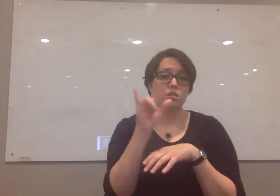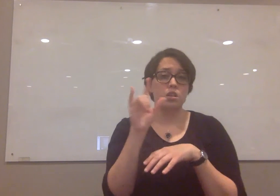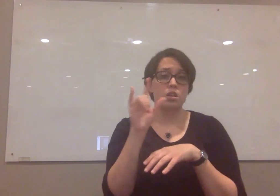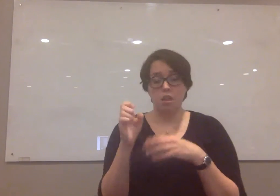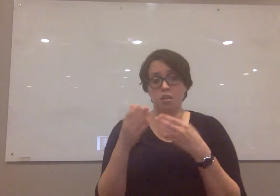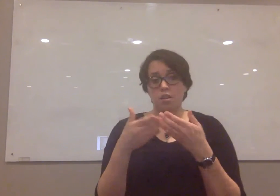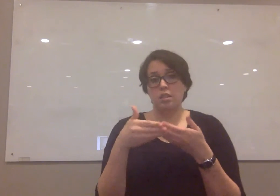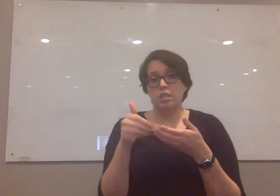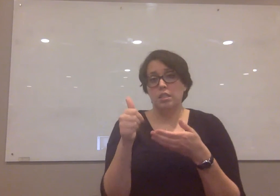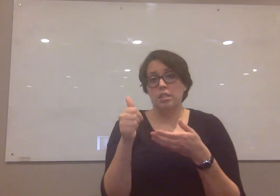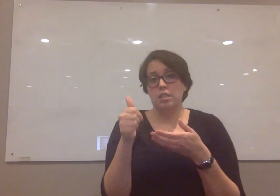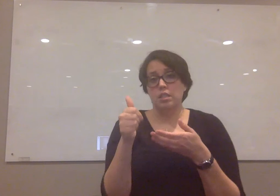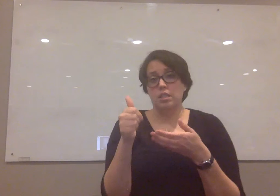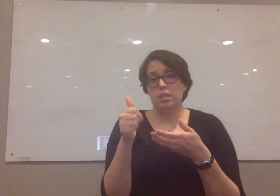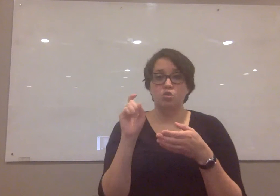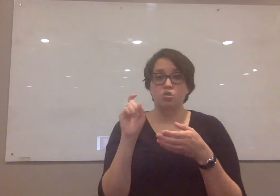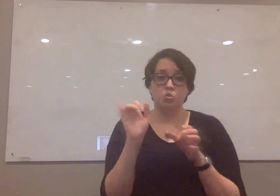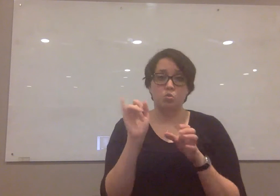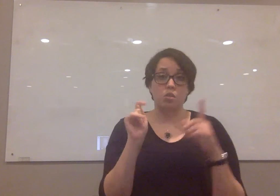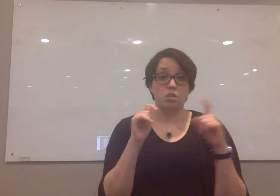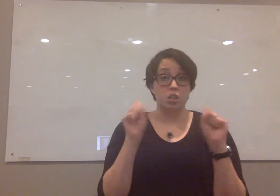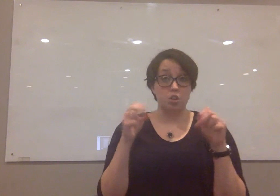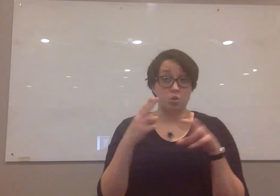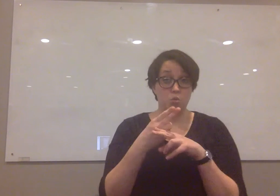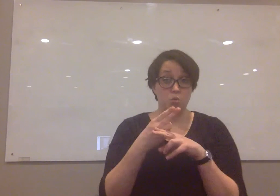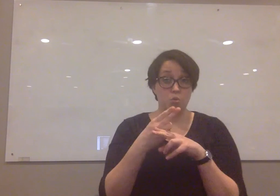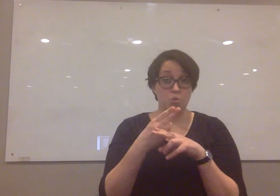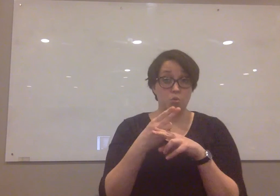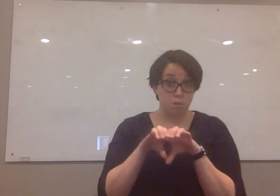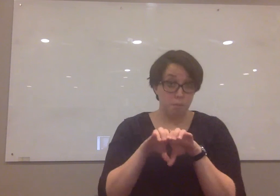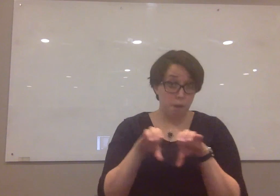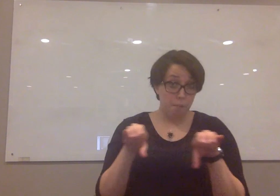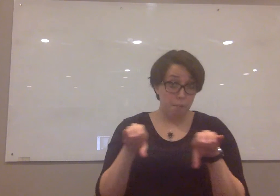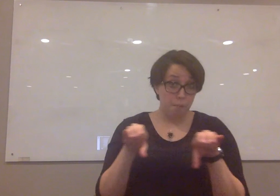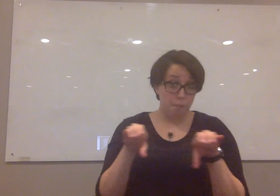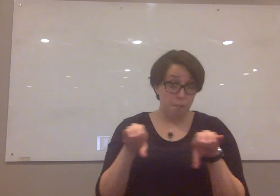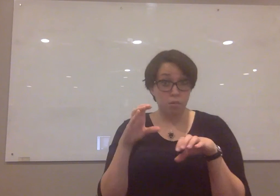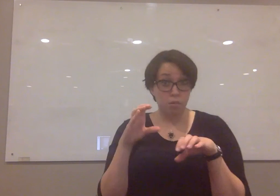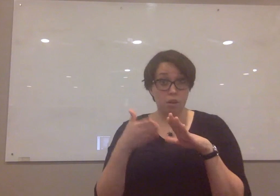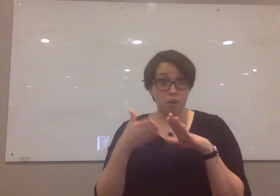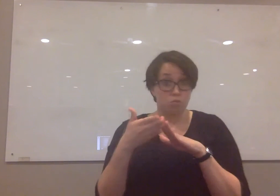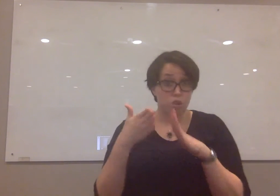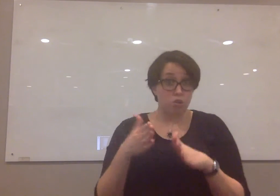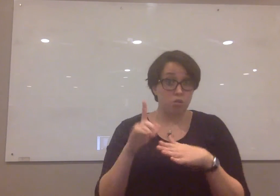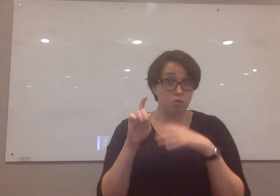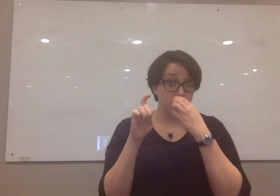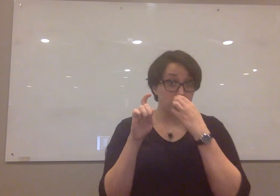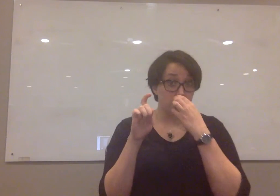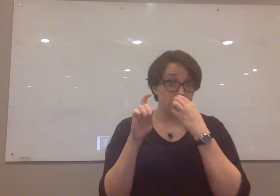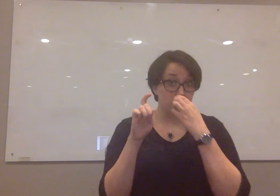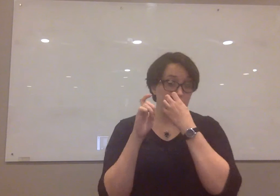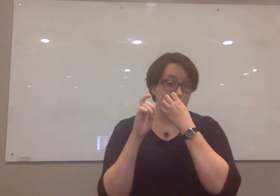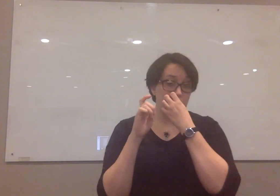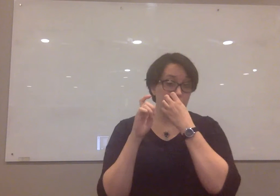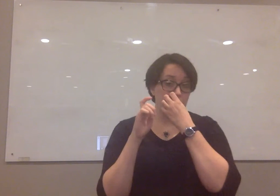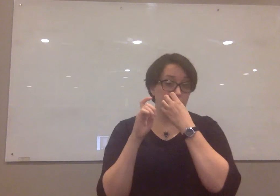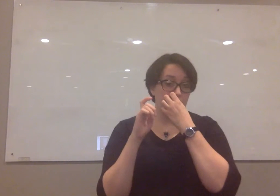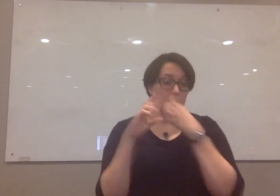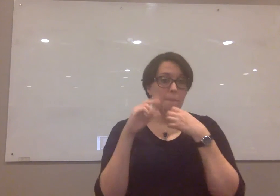it. So can you use the pipe operator with that? No, because it won't interrupt